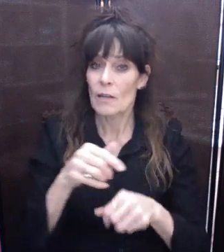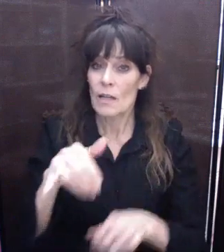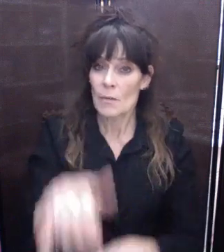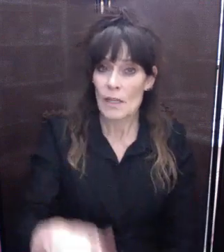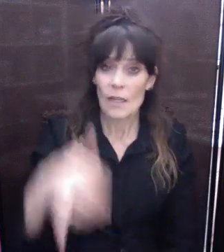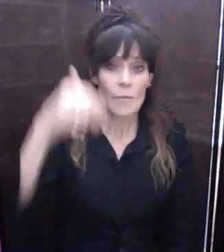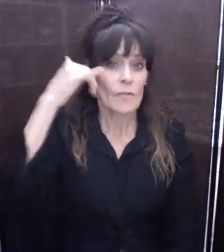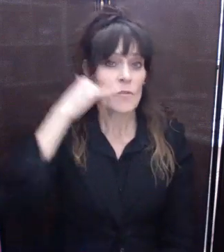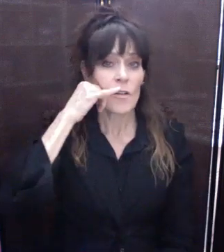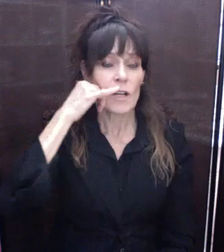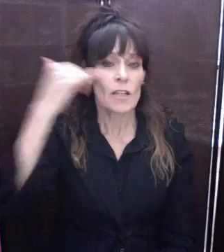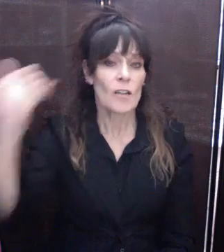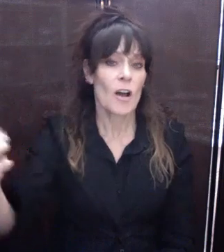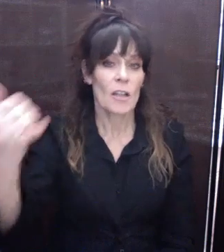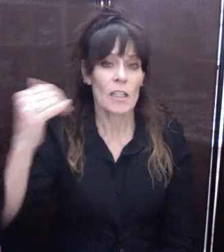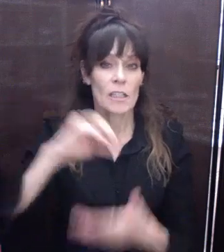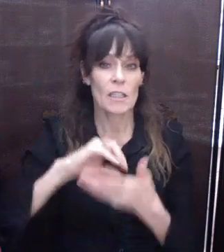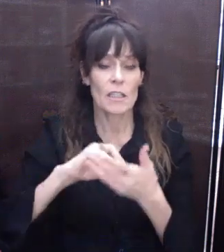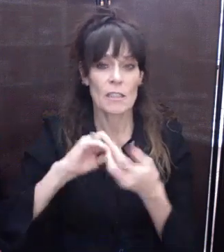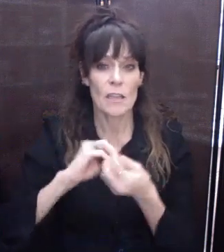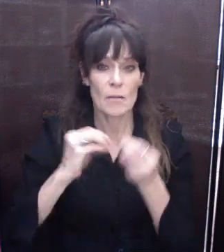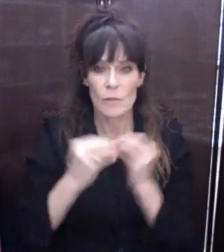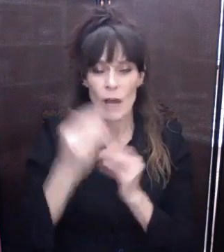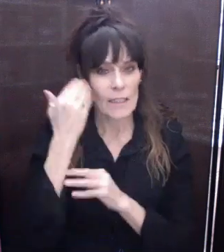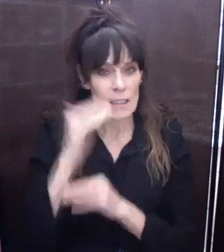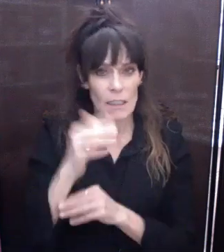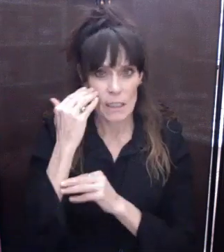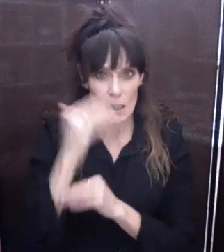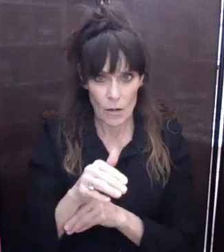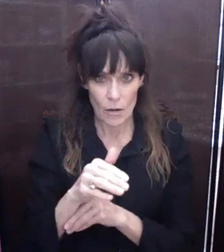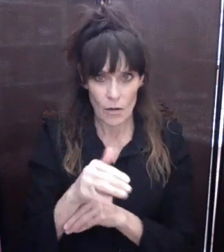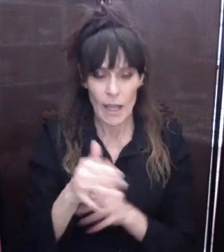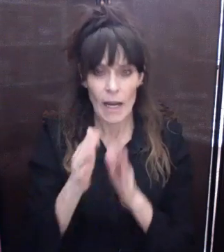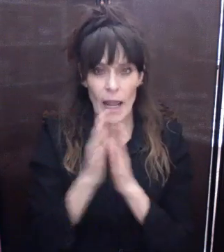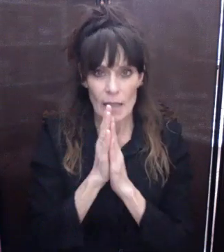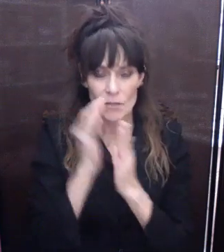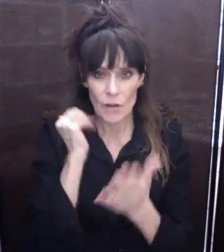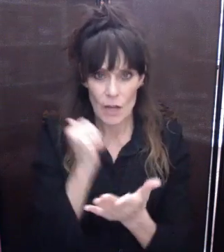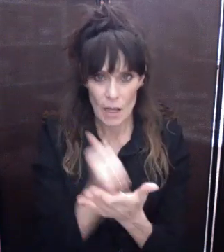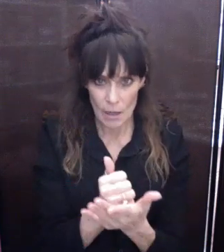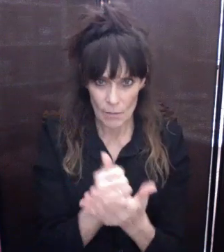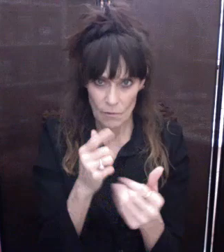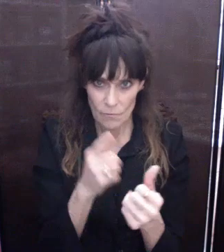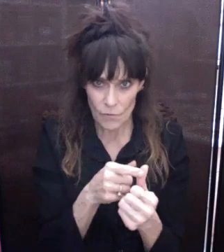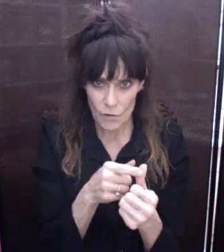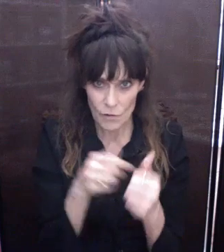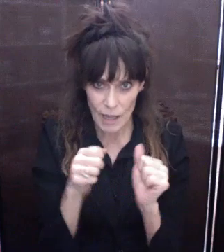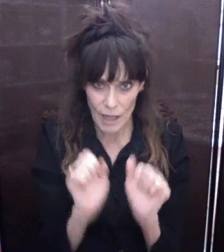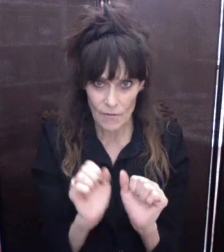calling that number of a guy that I didn't know and asking him for help was probably the first effort I made to reach out